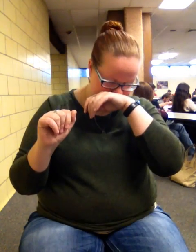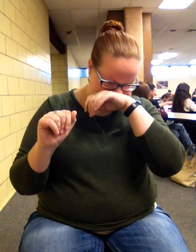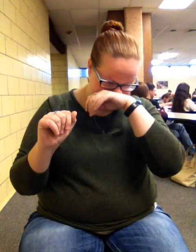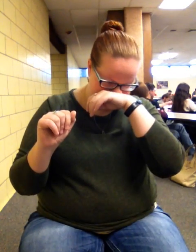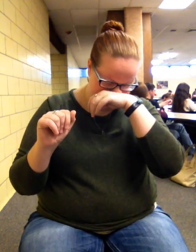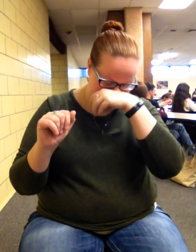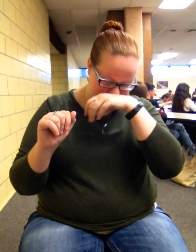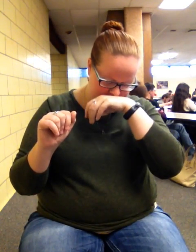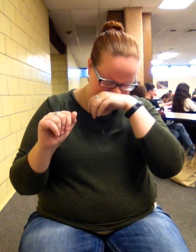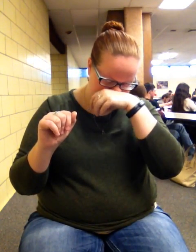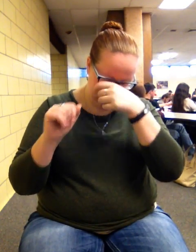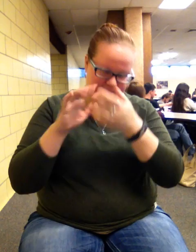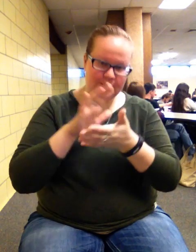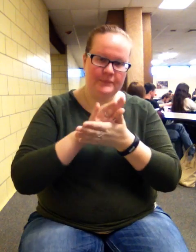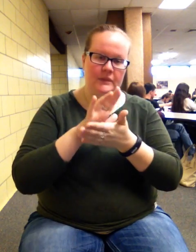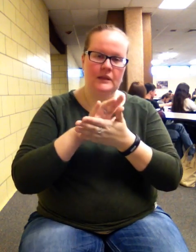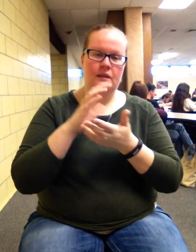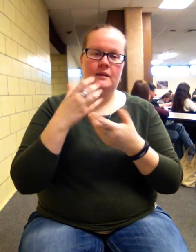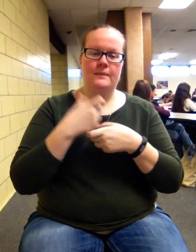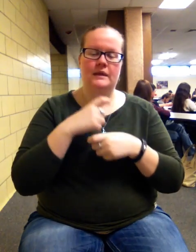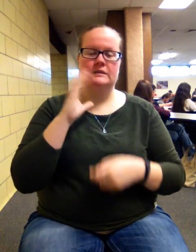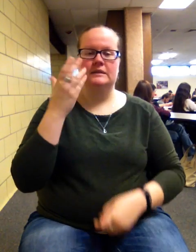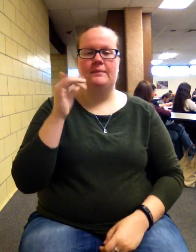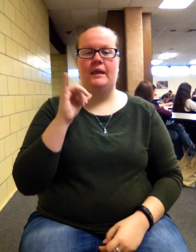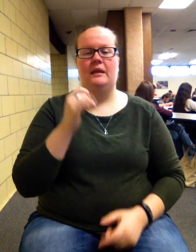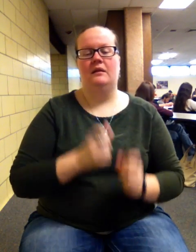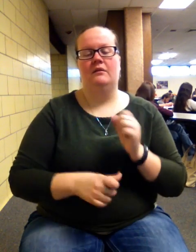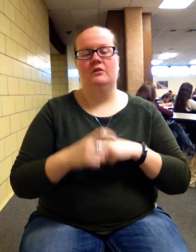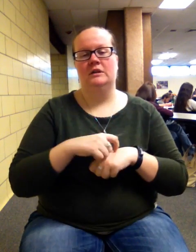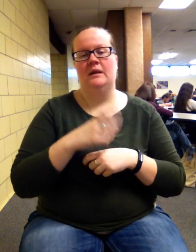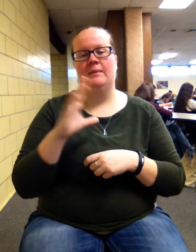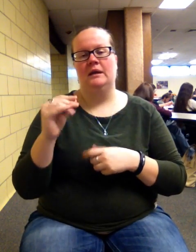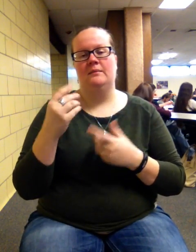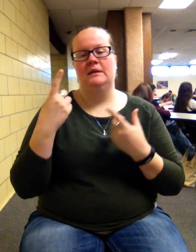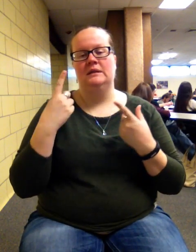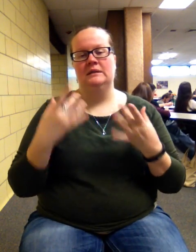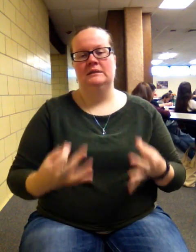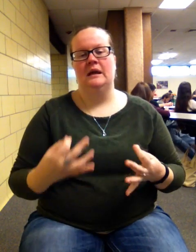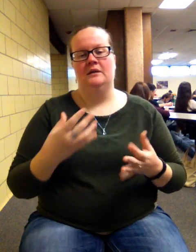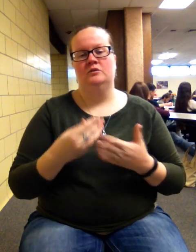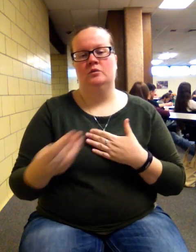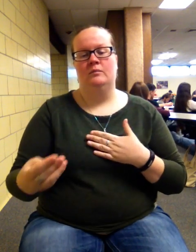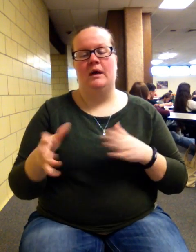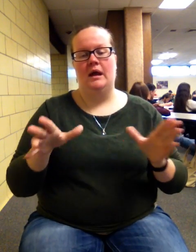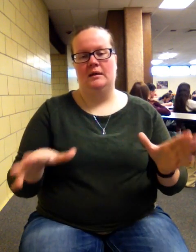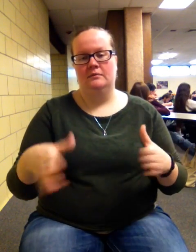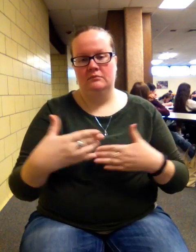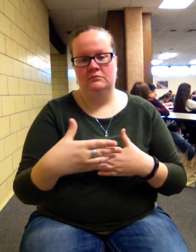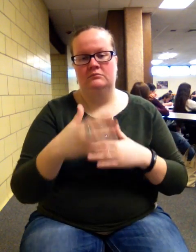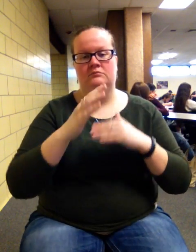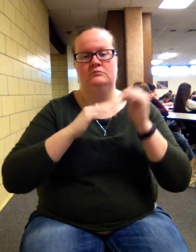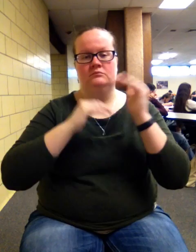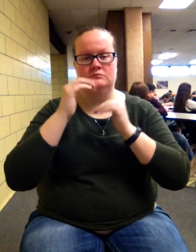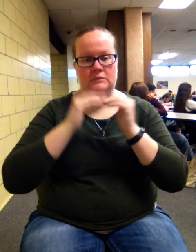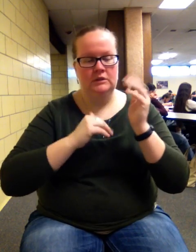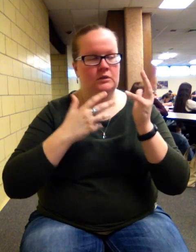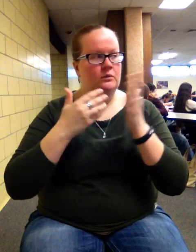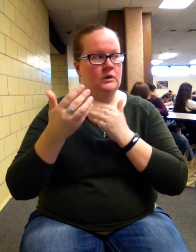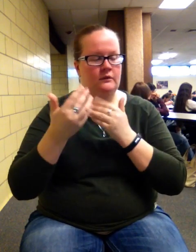academically, they almost make it seem like every time a company decides to buy a podium, build a building, whatever, they go and look at the project and